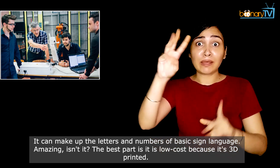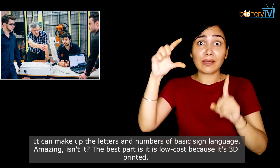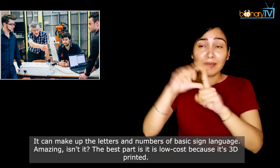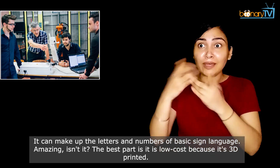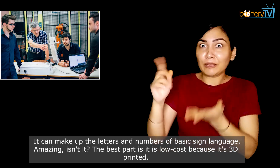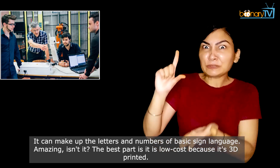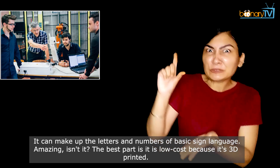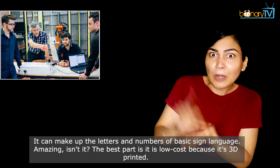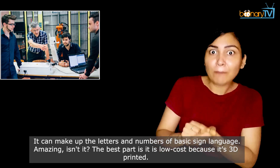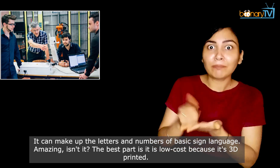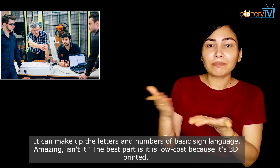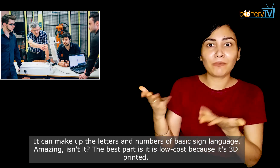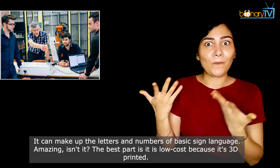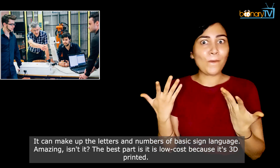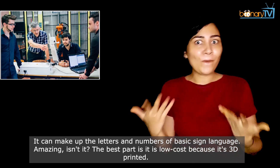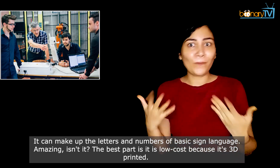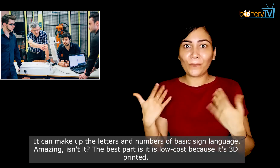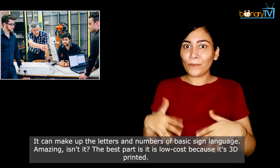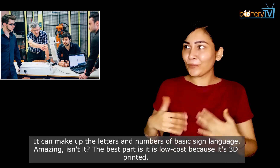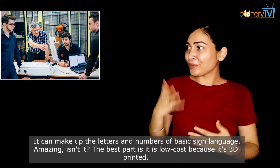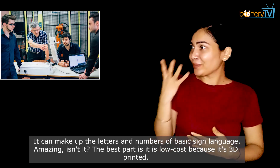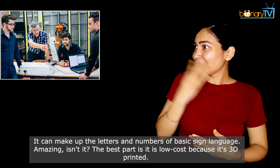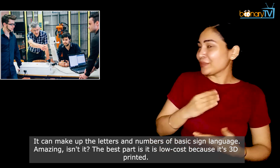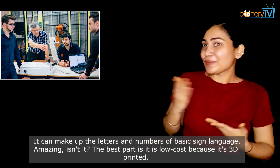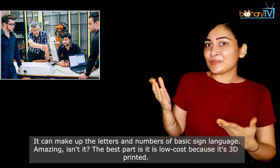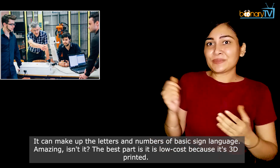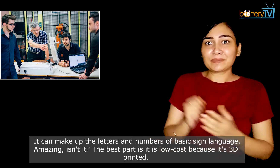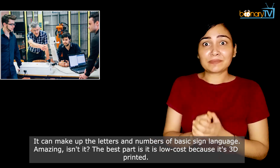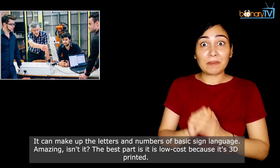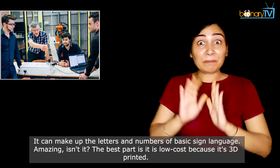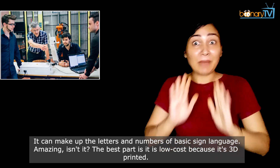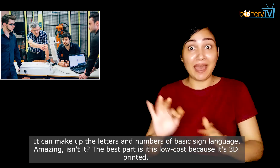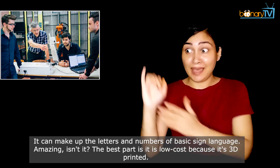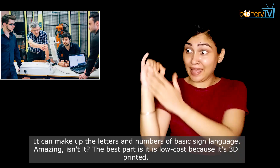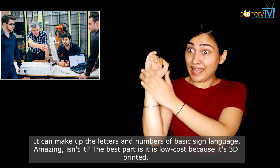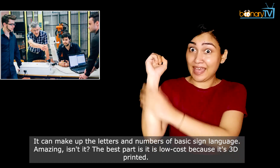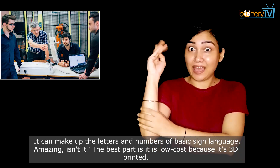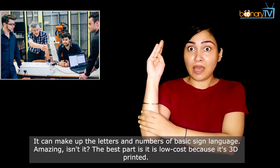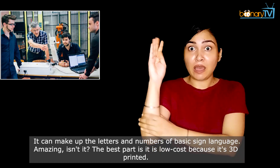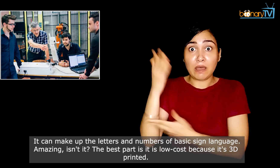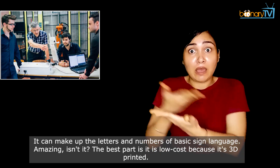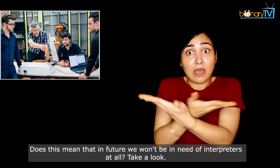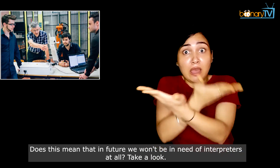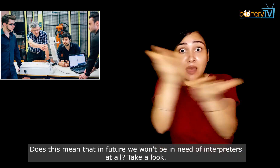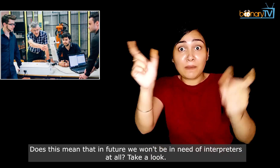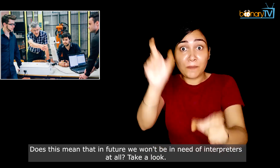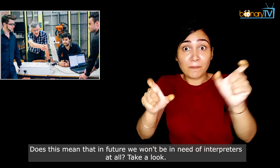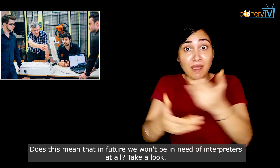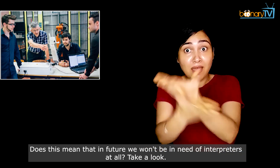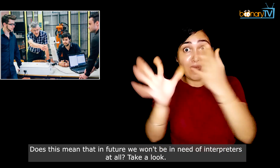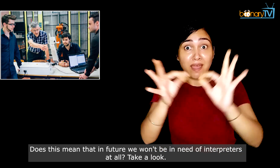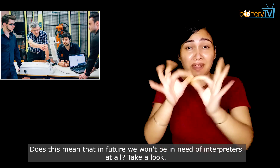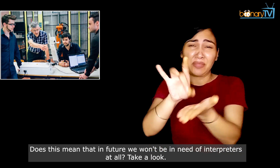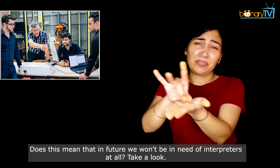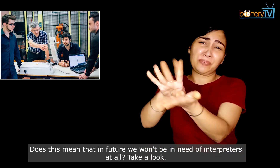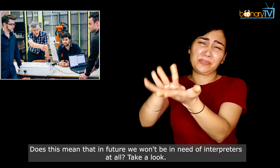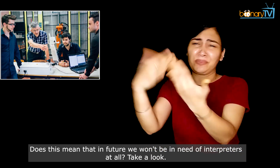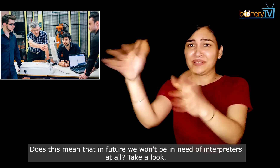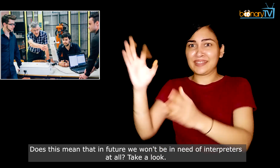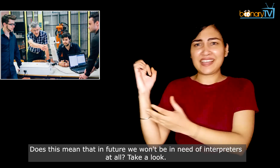The best part is, it is low cost because it's 3D printed. Does this mean that in future we